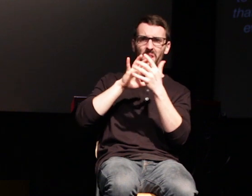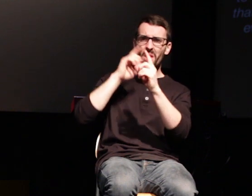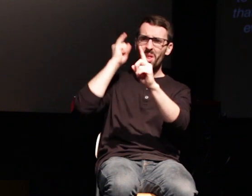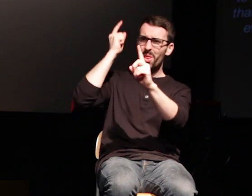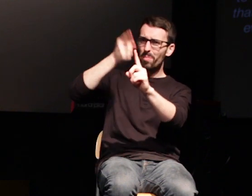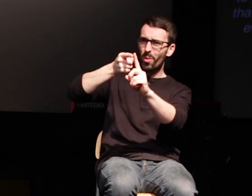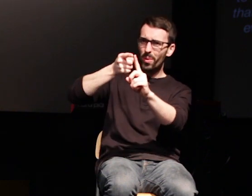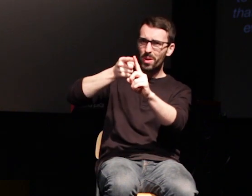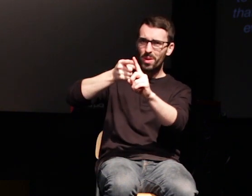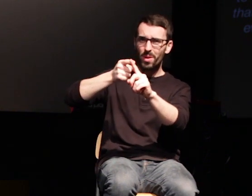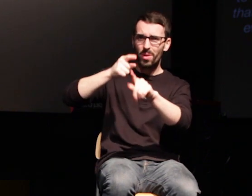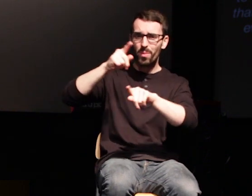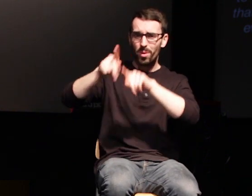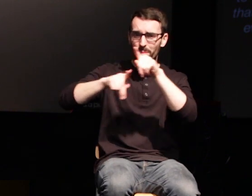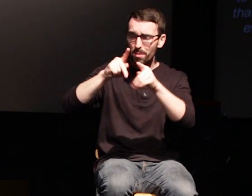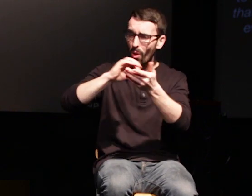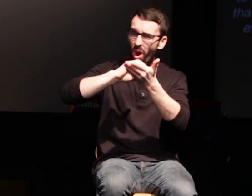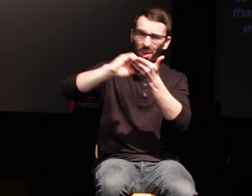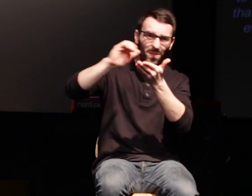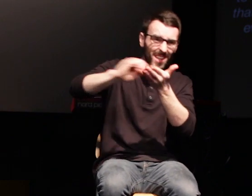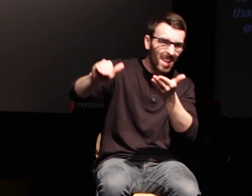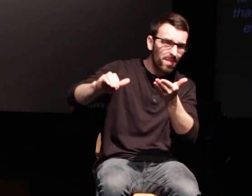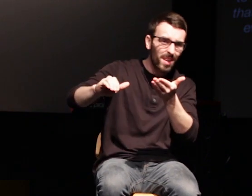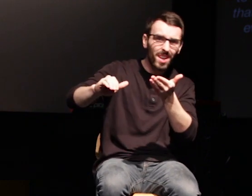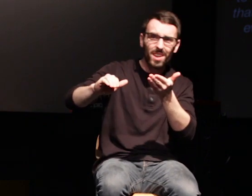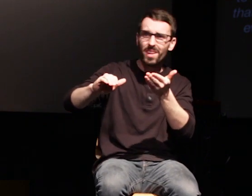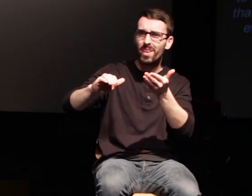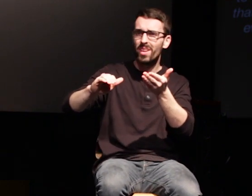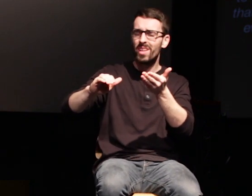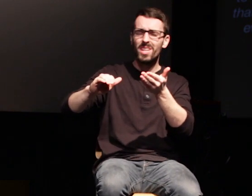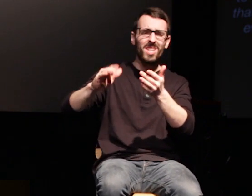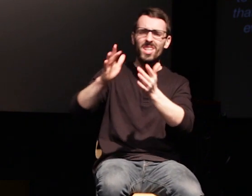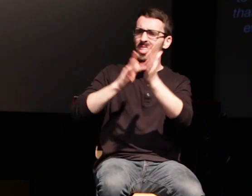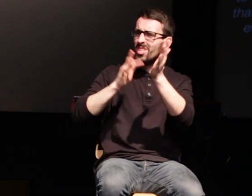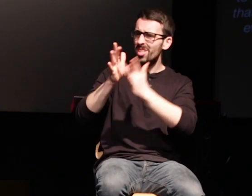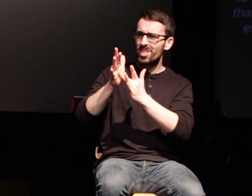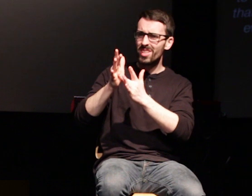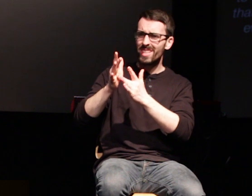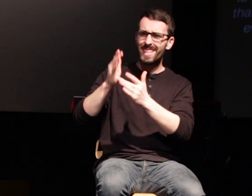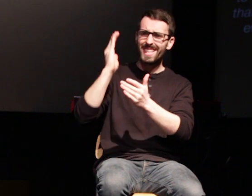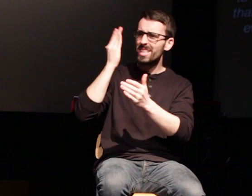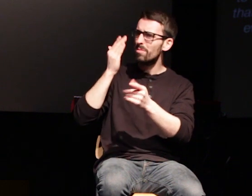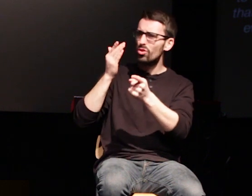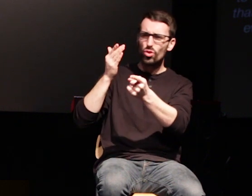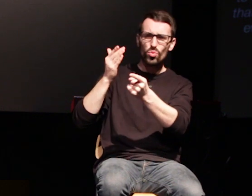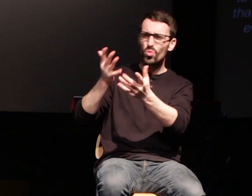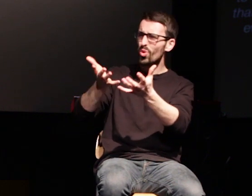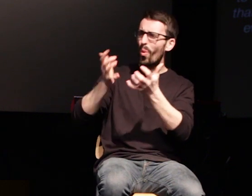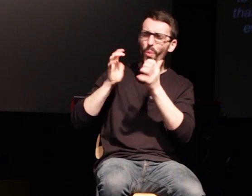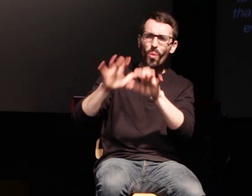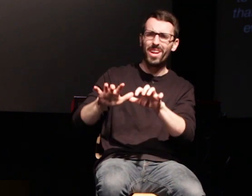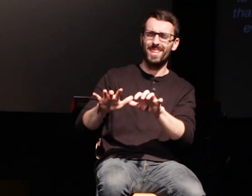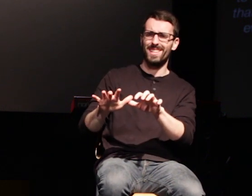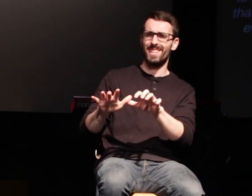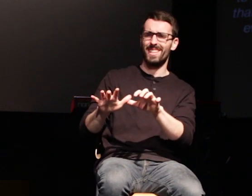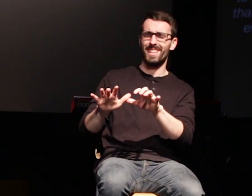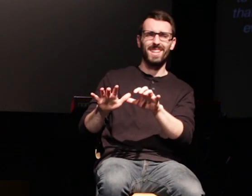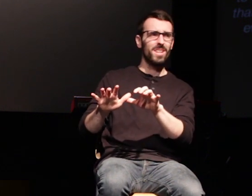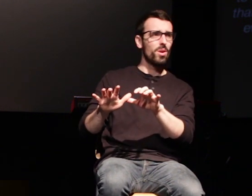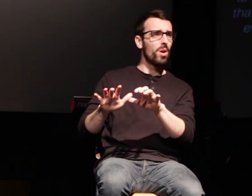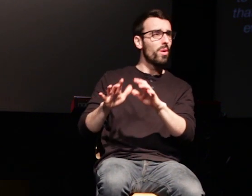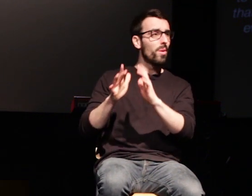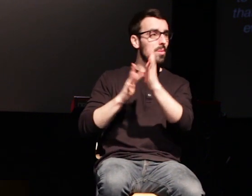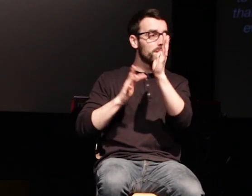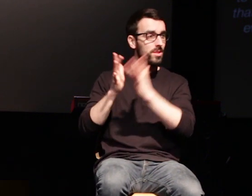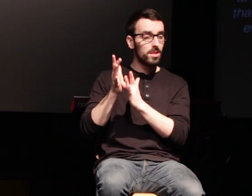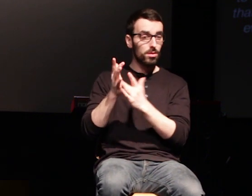Isn't the point that people would be forgiven? Jesus, don't you want that? Why does it seem like you don't want that? And what Jesus was doing